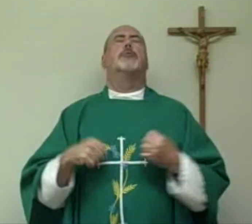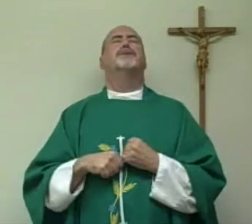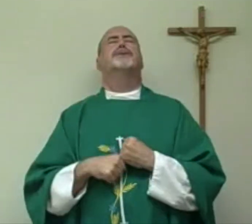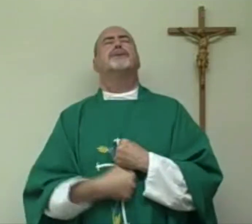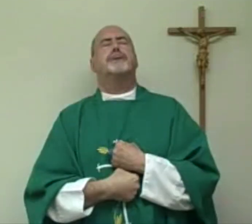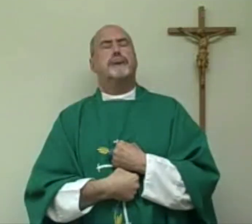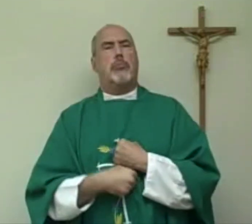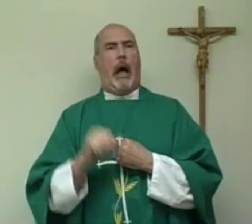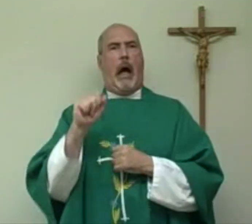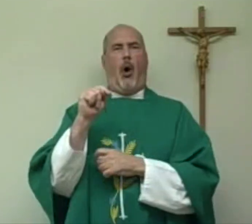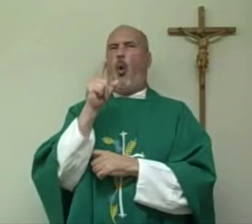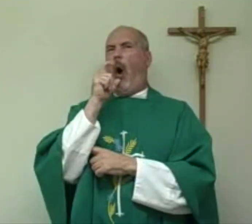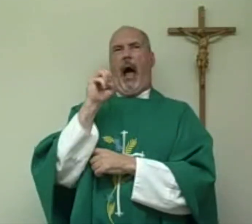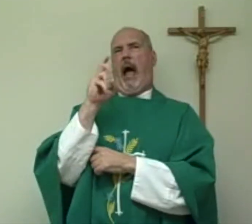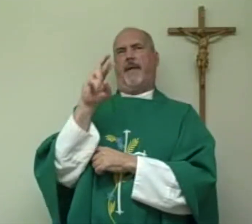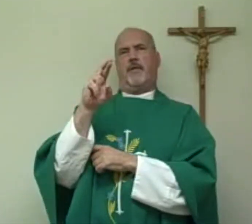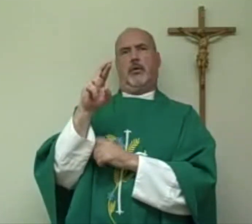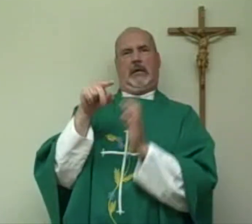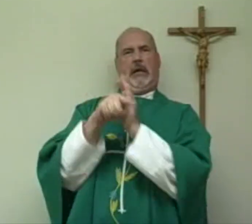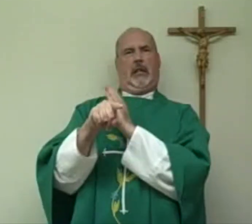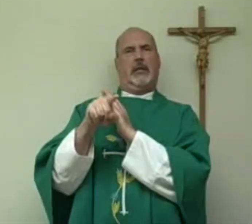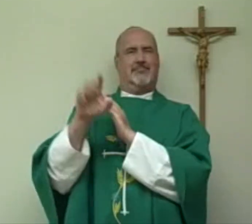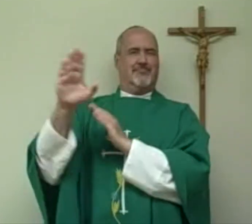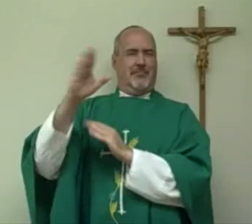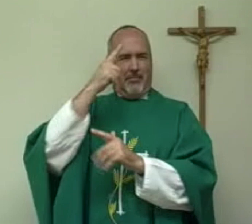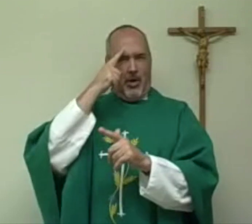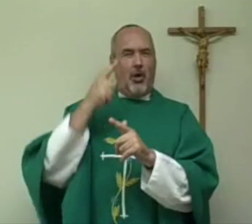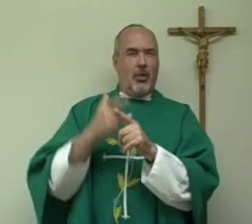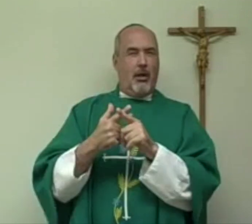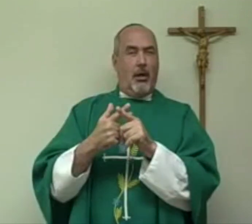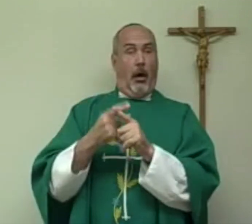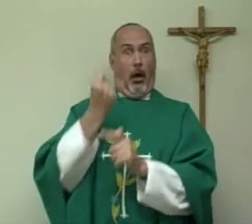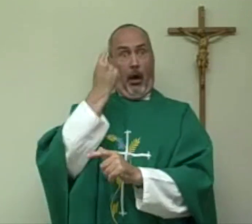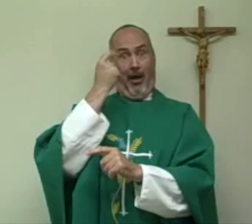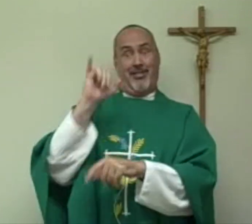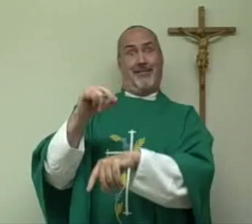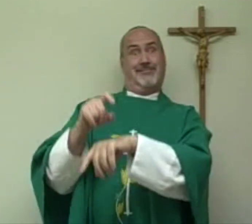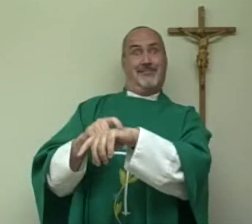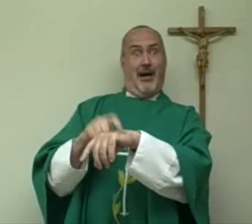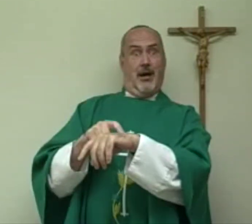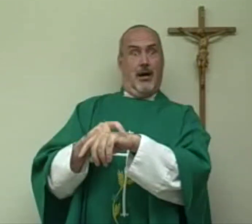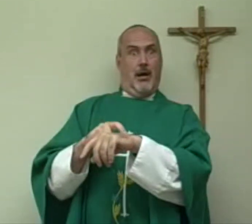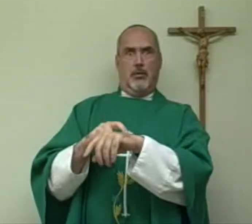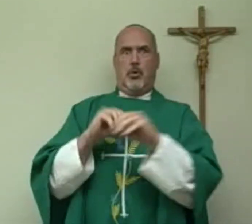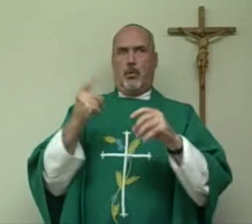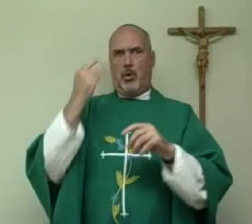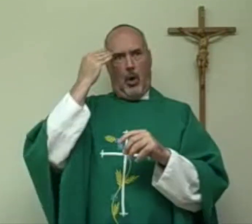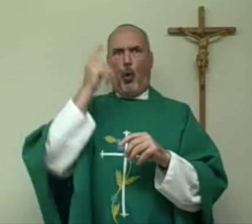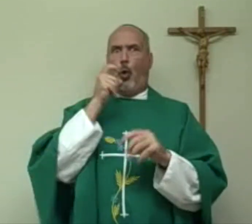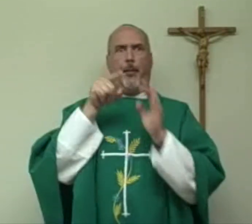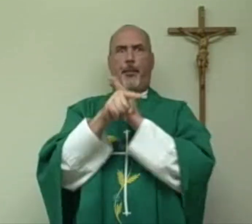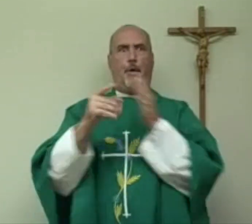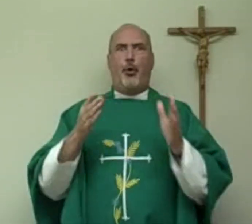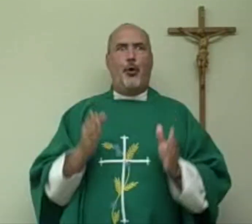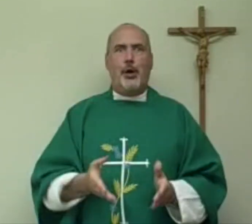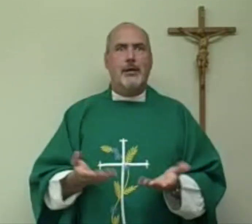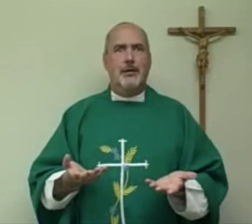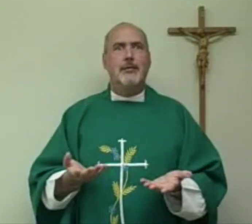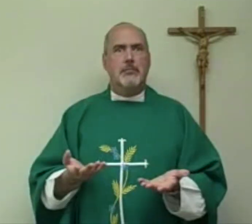was evident that she was still very angry and grieving over what happened to her brother. And at that time,